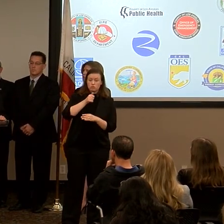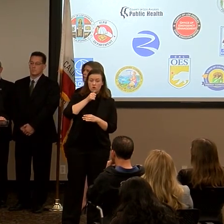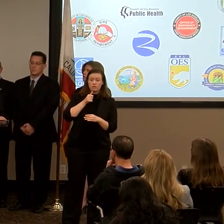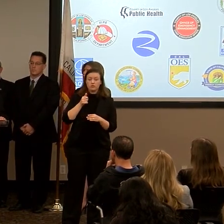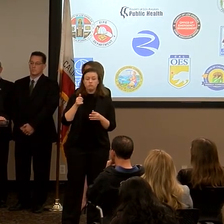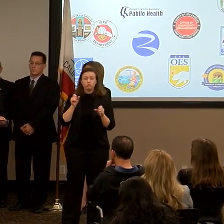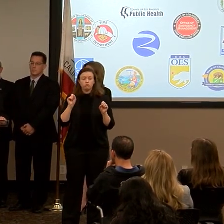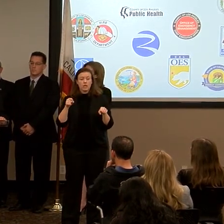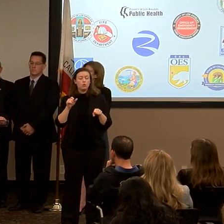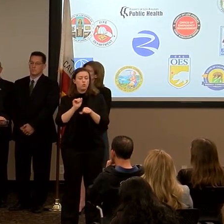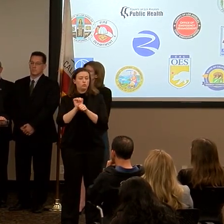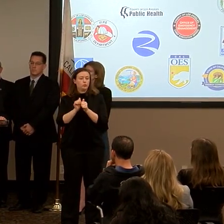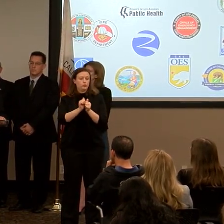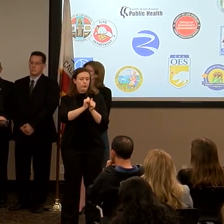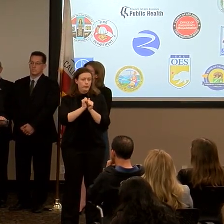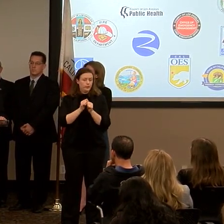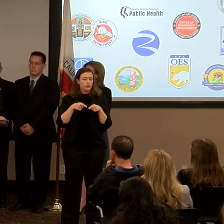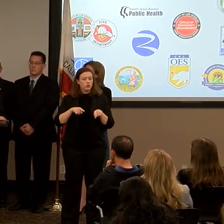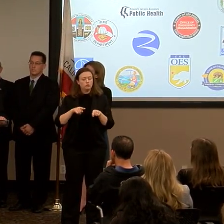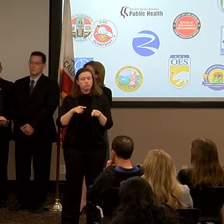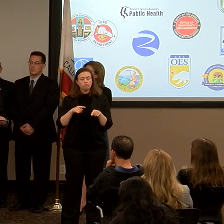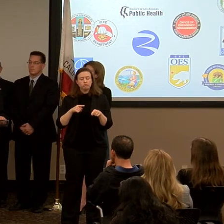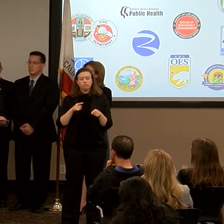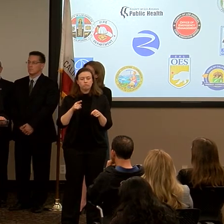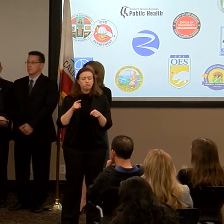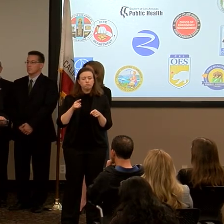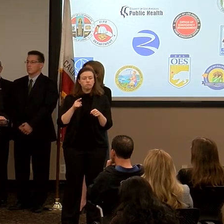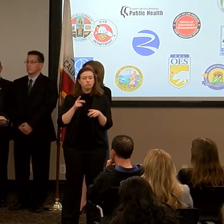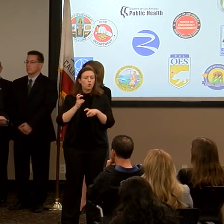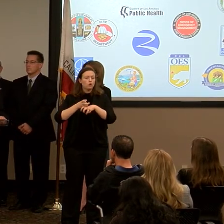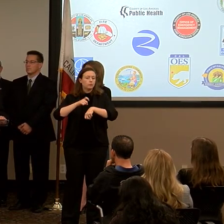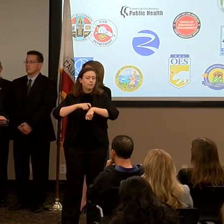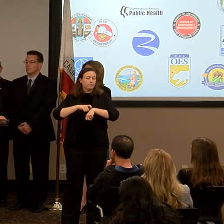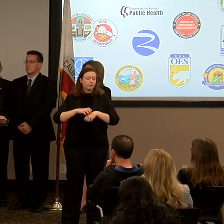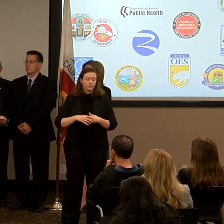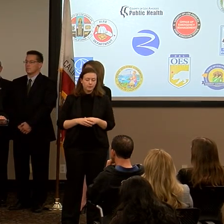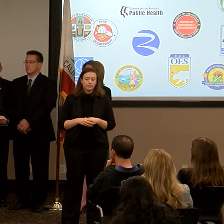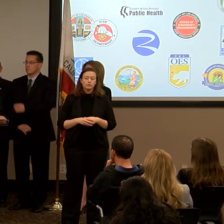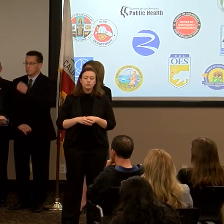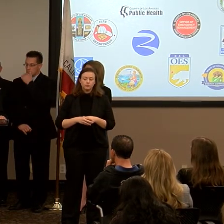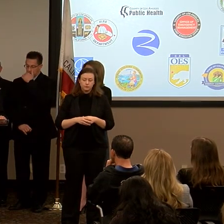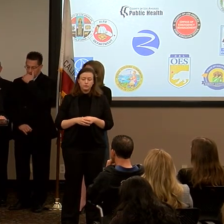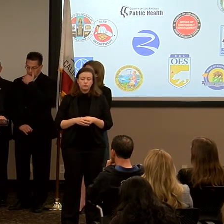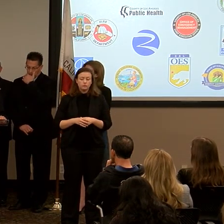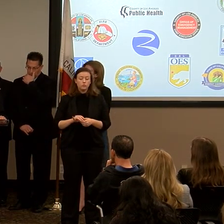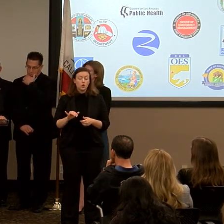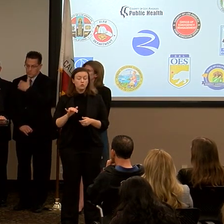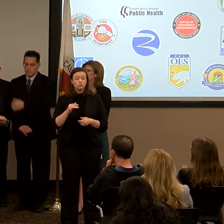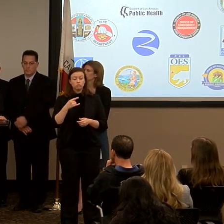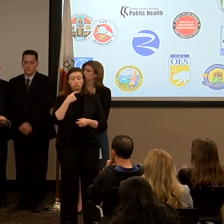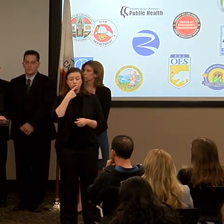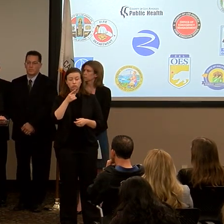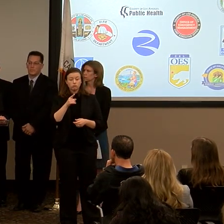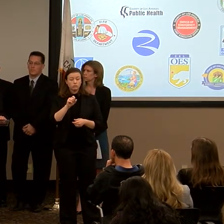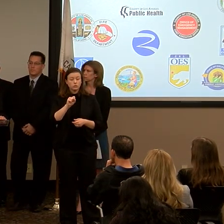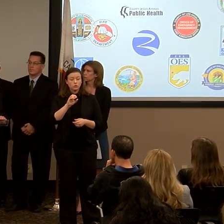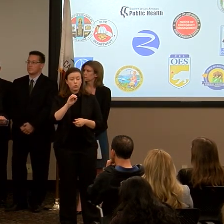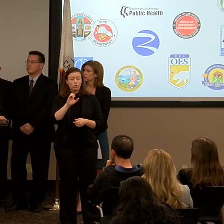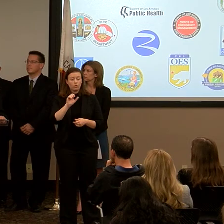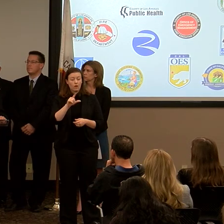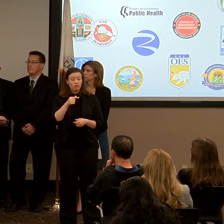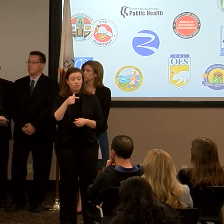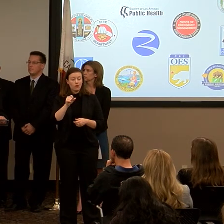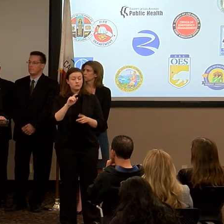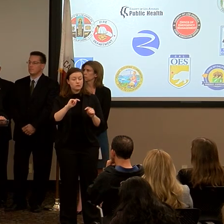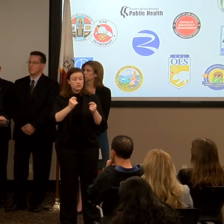come together and work together during very difficult situations. I also want to say to the SoCalGas team and to all of our partners